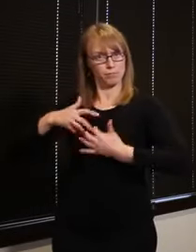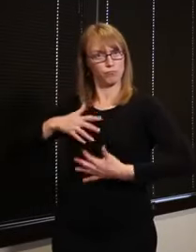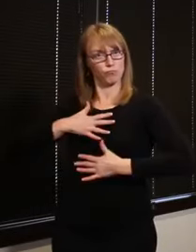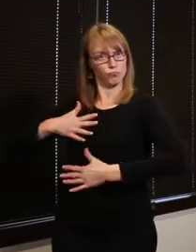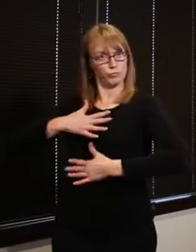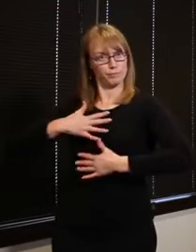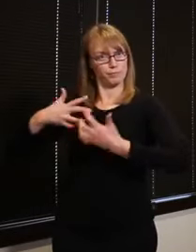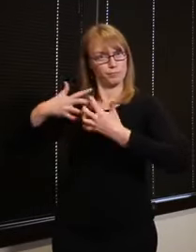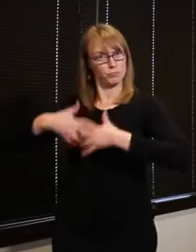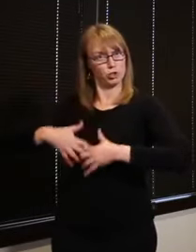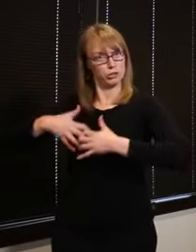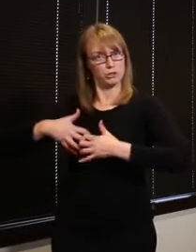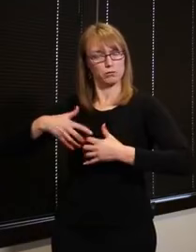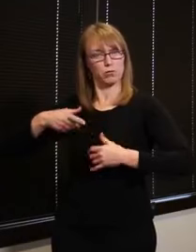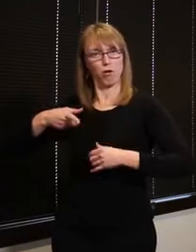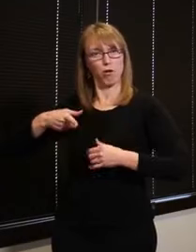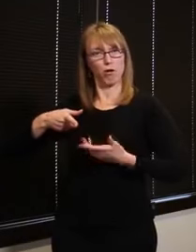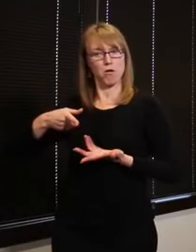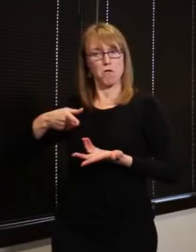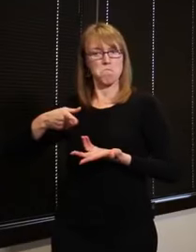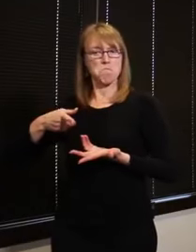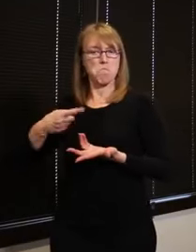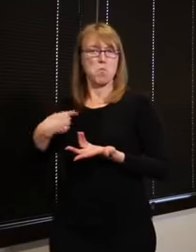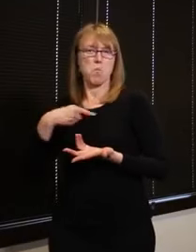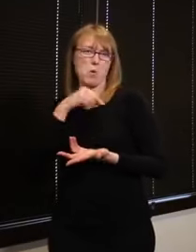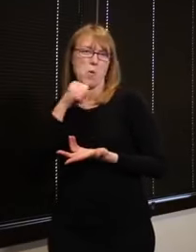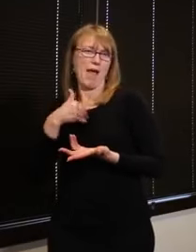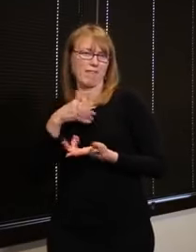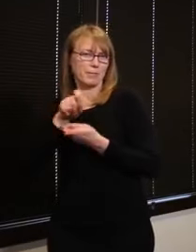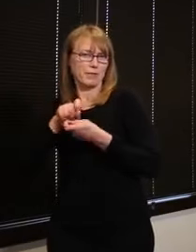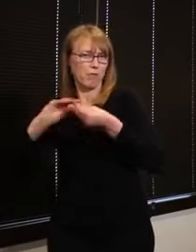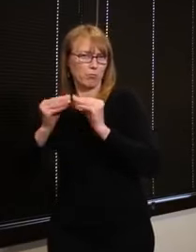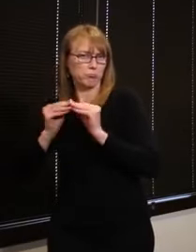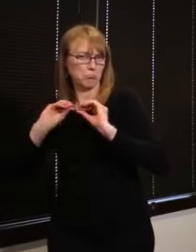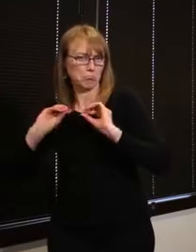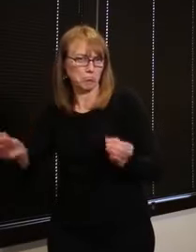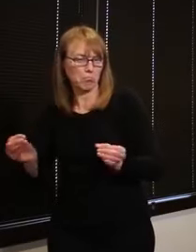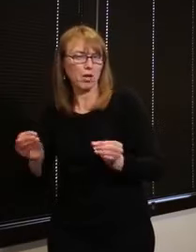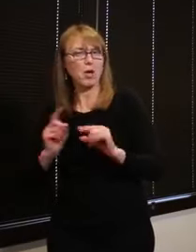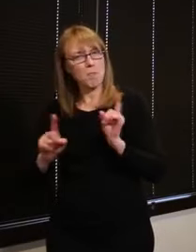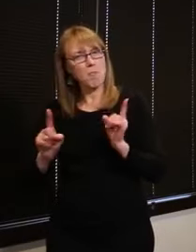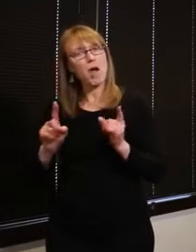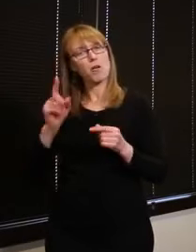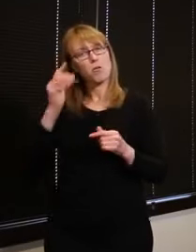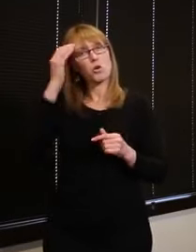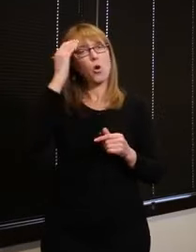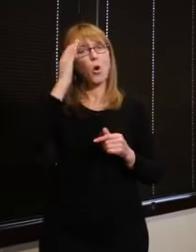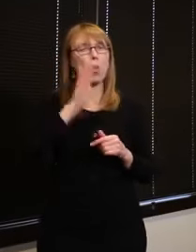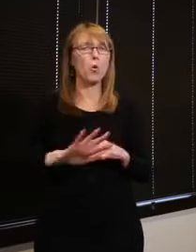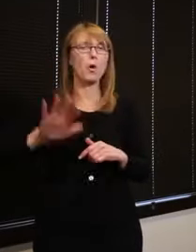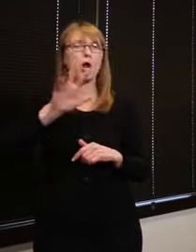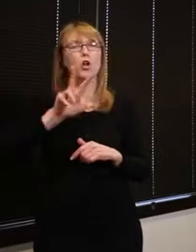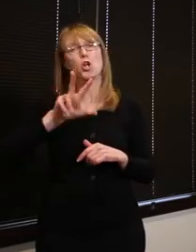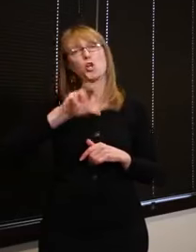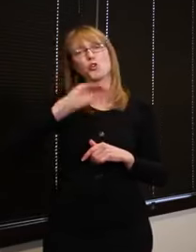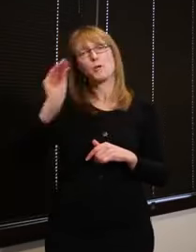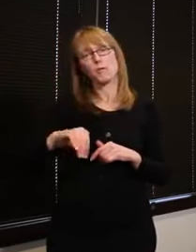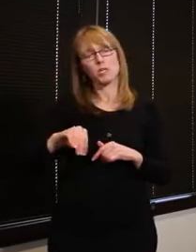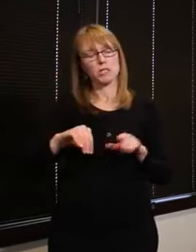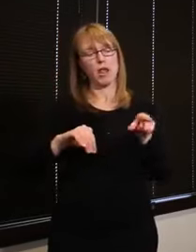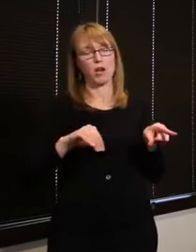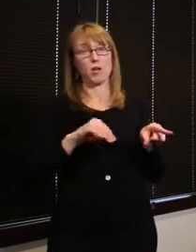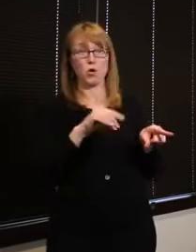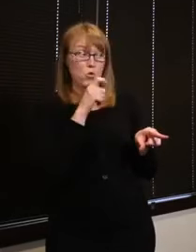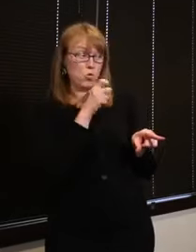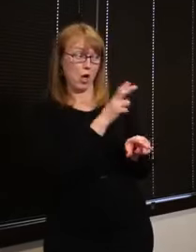general, we know that around 30% of hospitalized patients are going to be in the ICU. And of